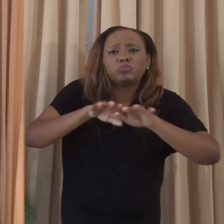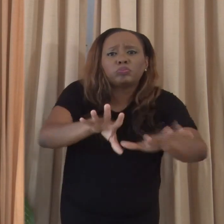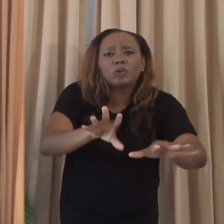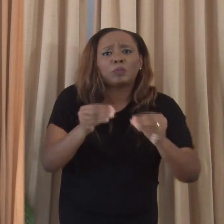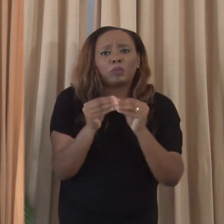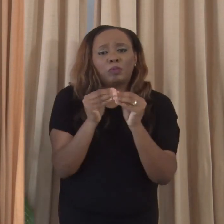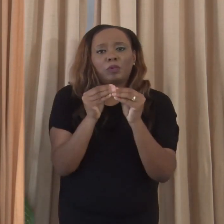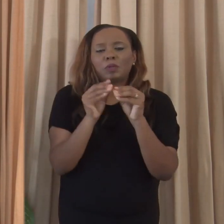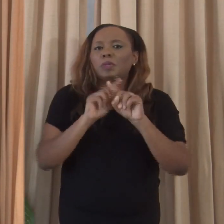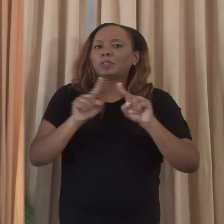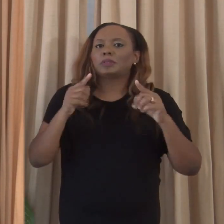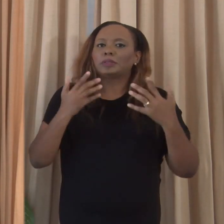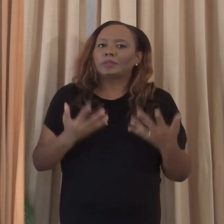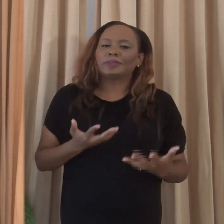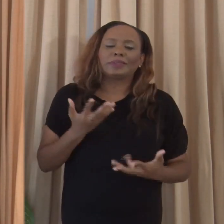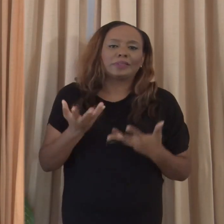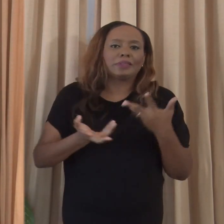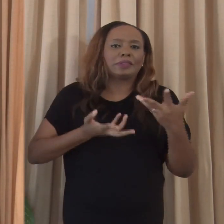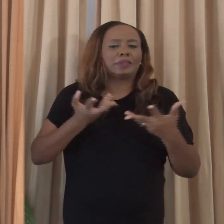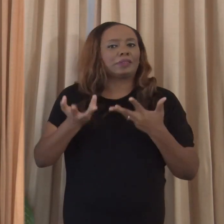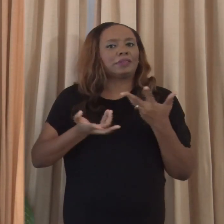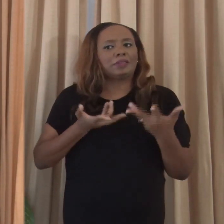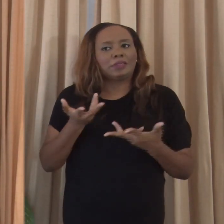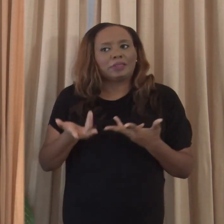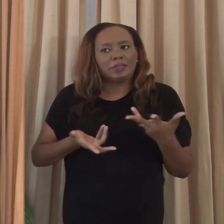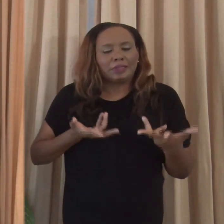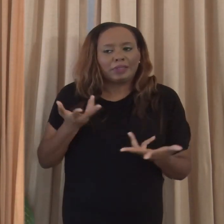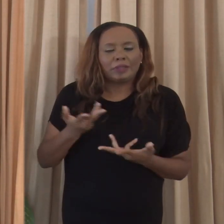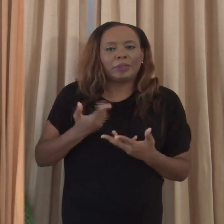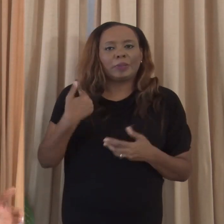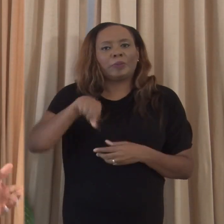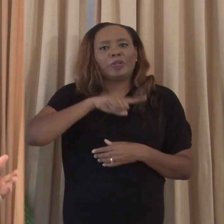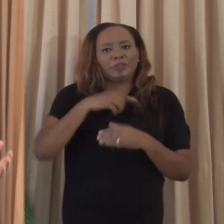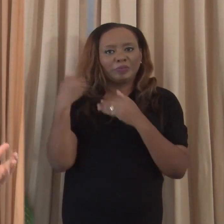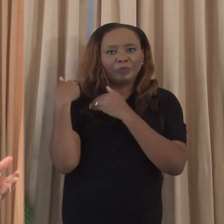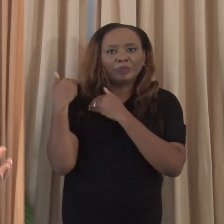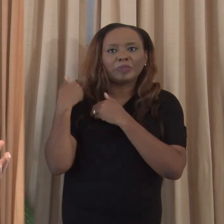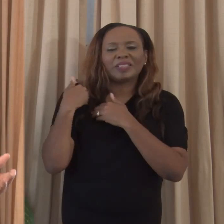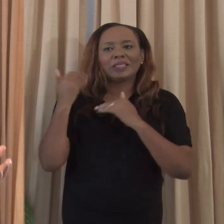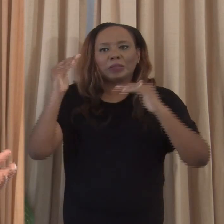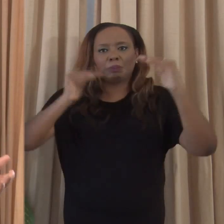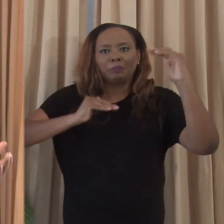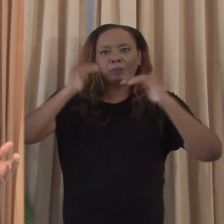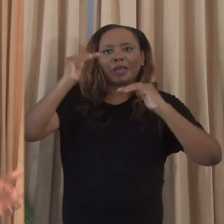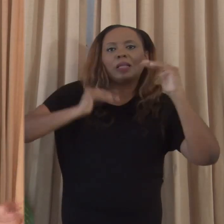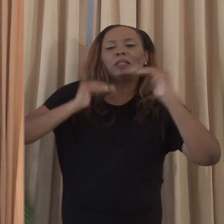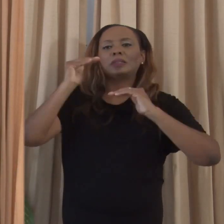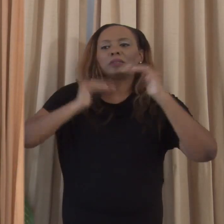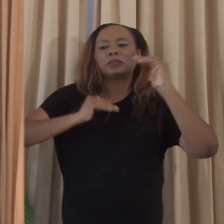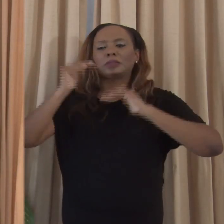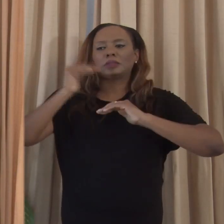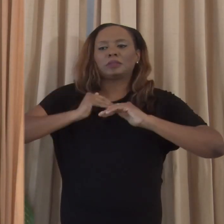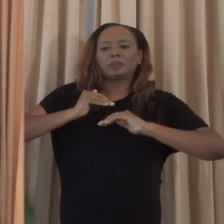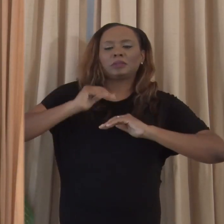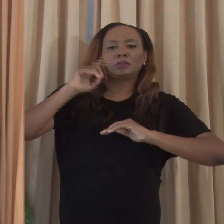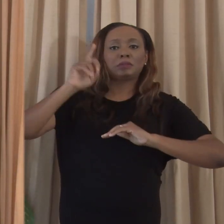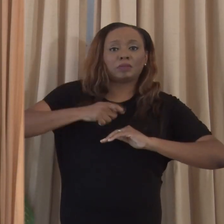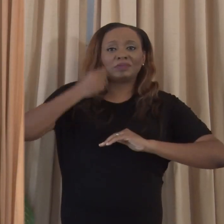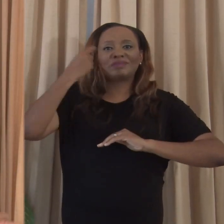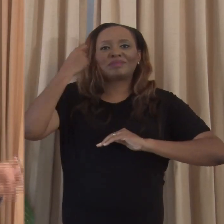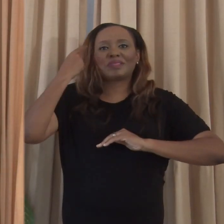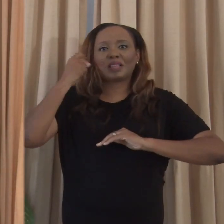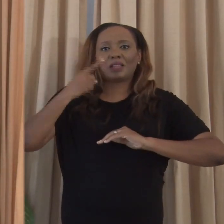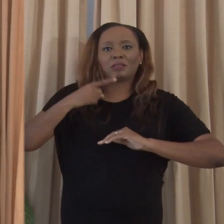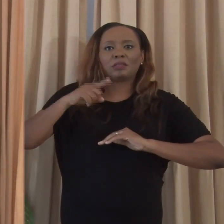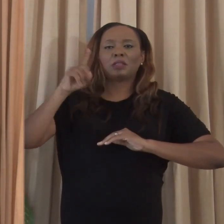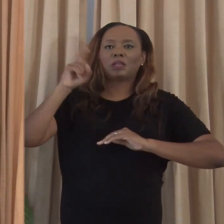at the same time, there is in governance a responsibility to balance all of the sides of the equation and try to